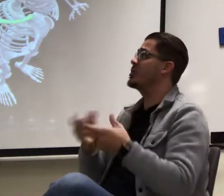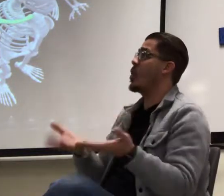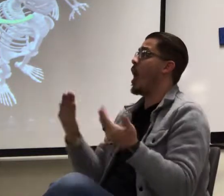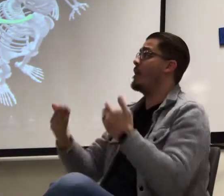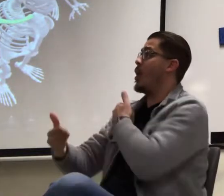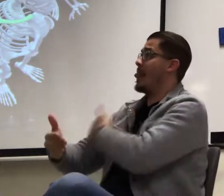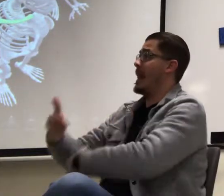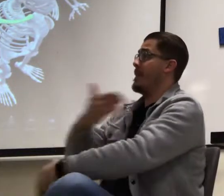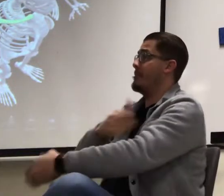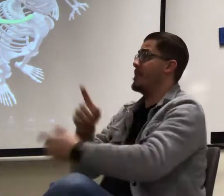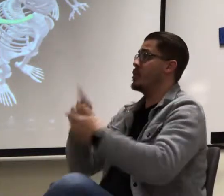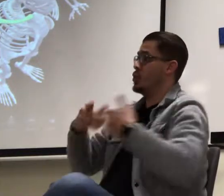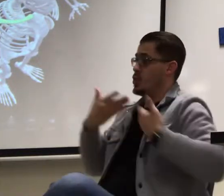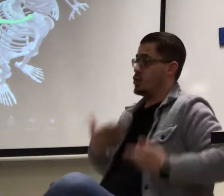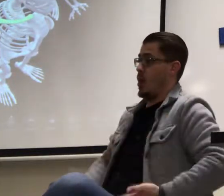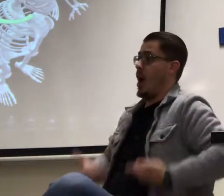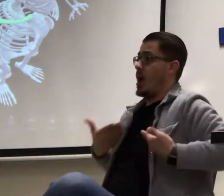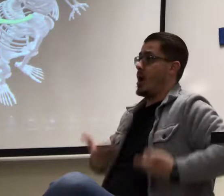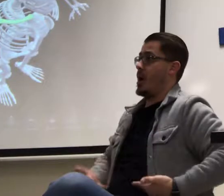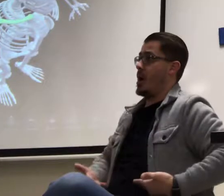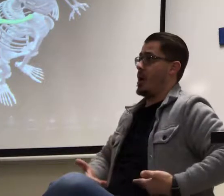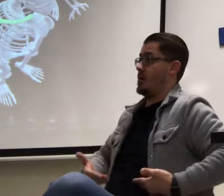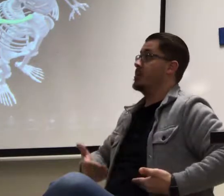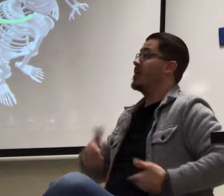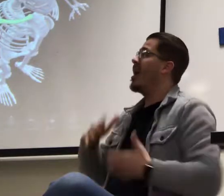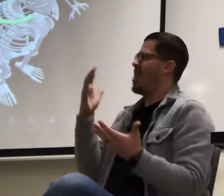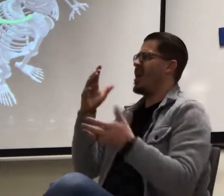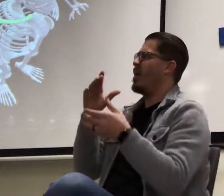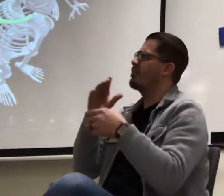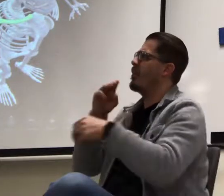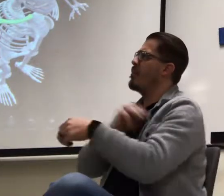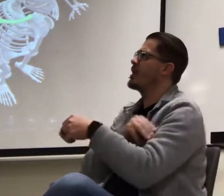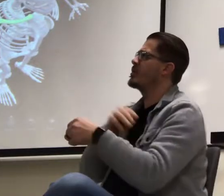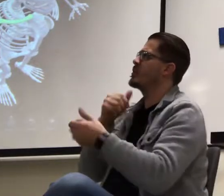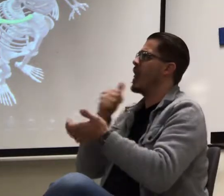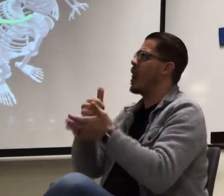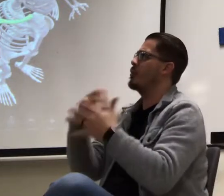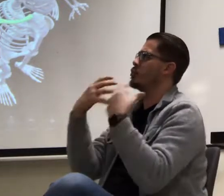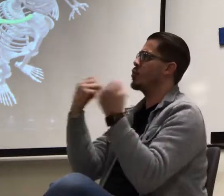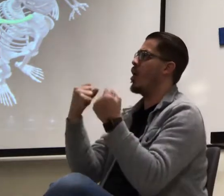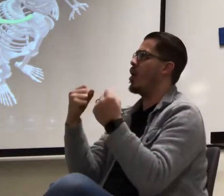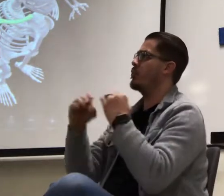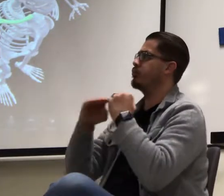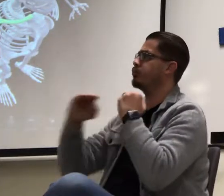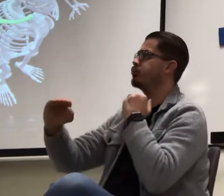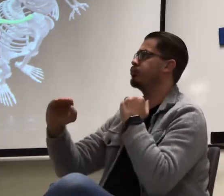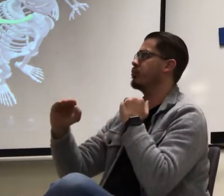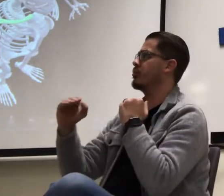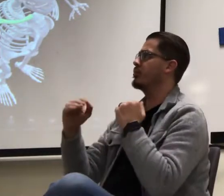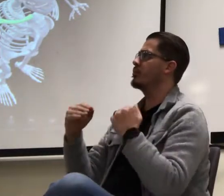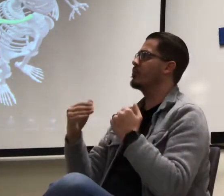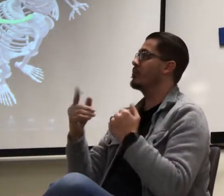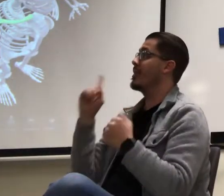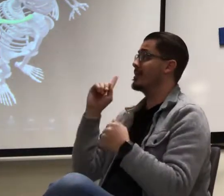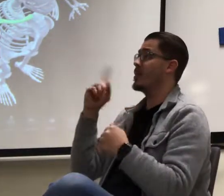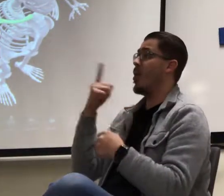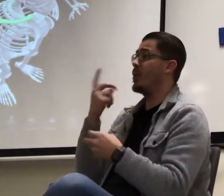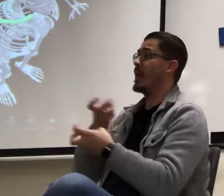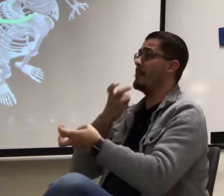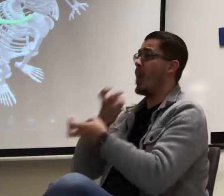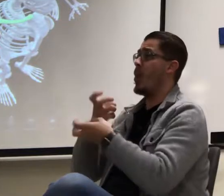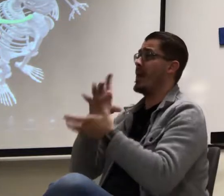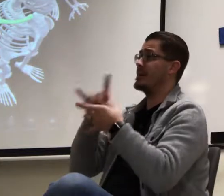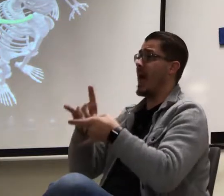limb to the trunk. Of course, there's a lot of muscles that help stabilize the upper limb to the trunk, but this is the only bone that